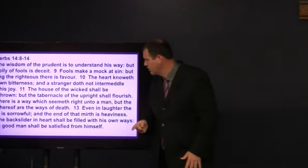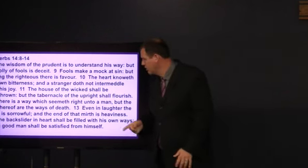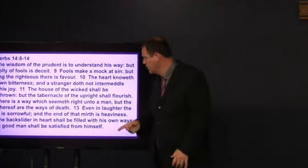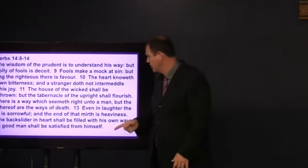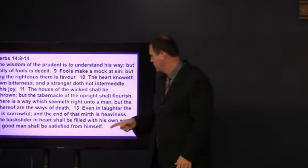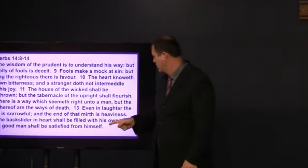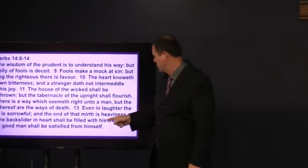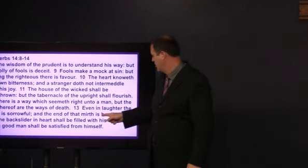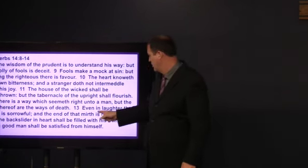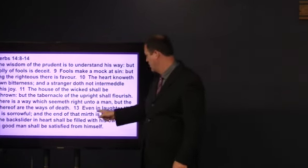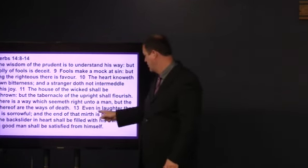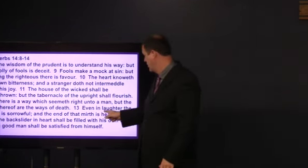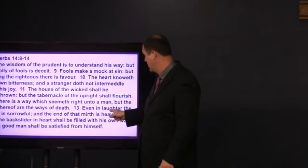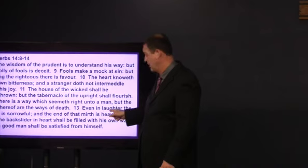Solomon's point is,